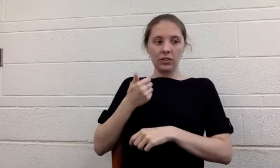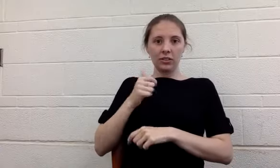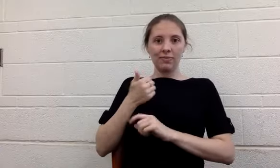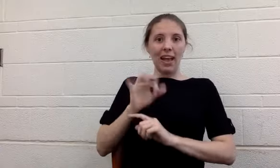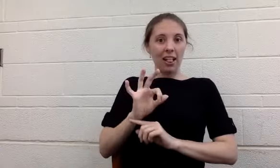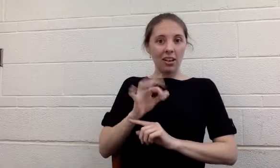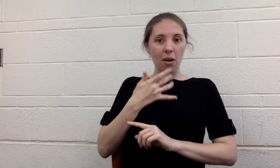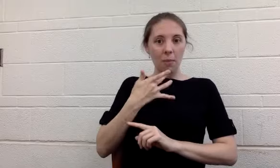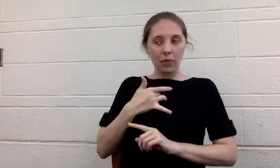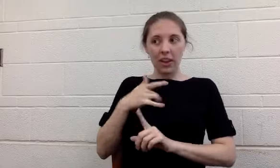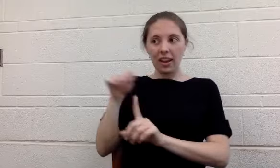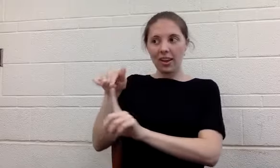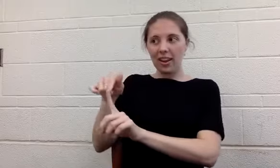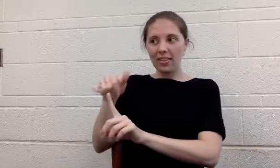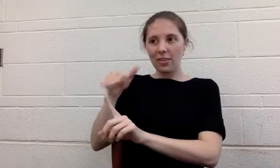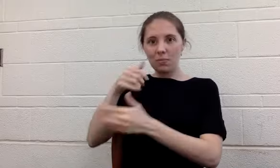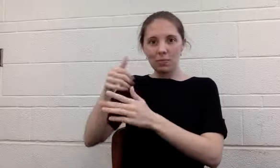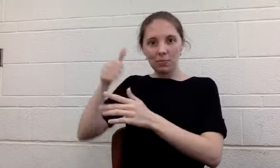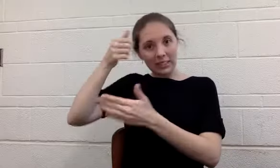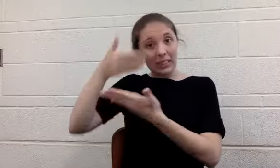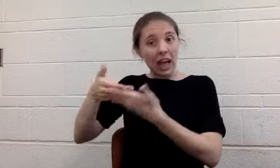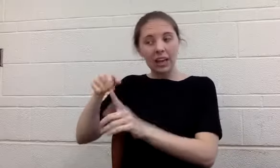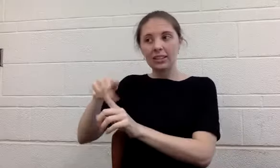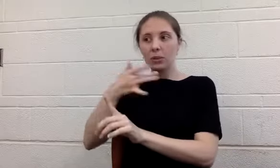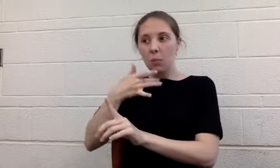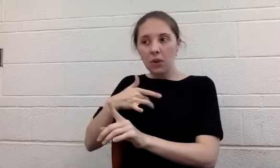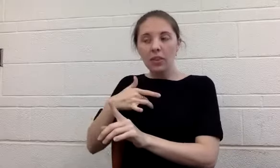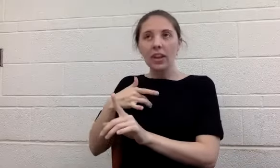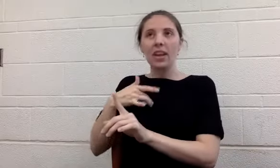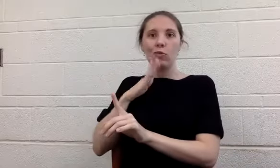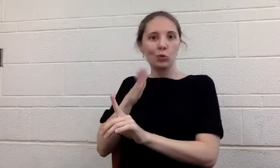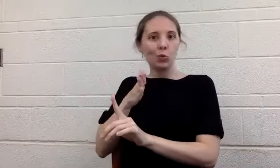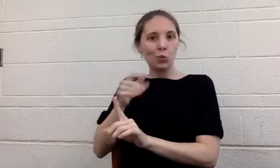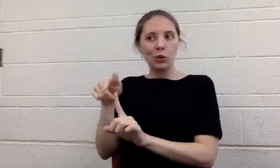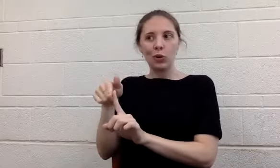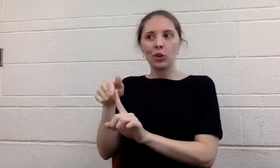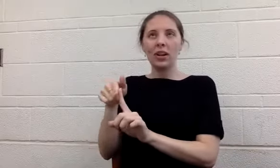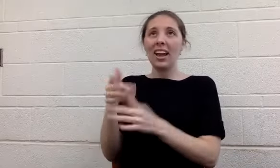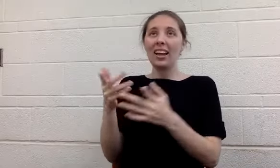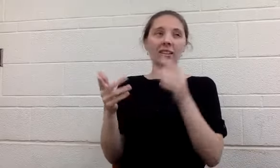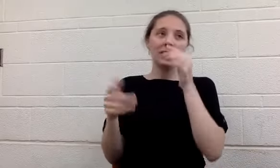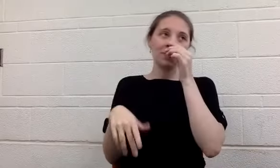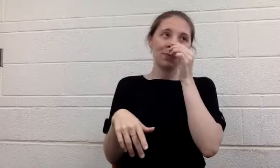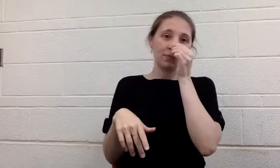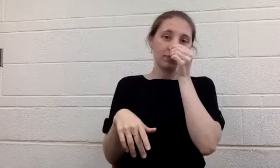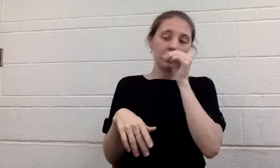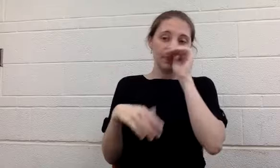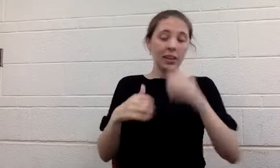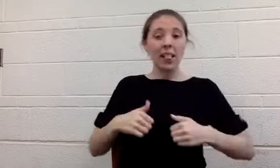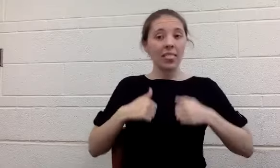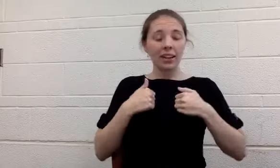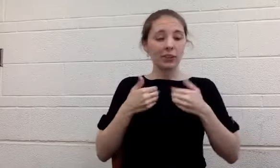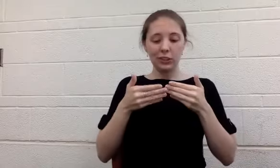happy, joyous, and free in our life. We get the shot at a good life if we so choose to take it. And I'm here to tell you, and it looks like, oh, look